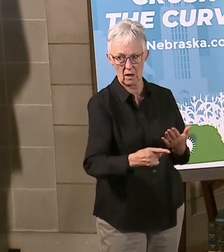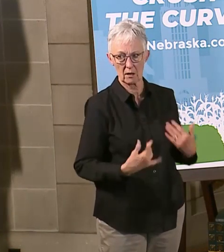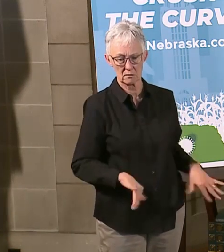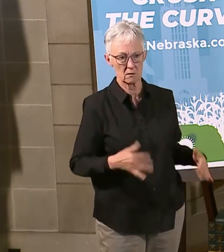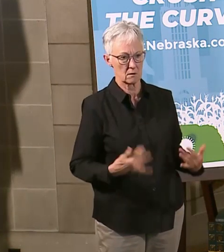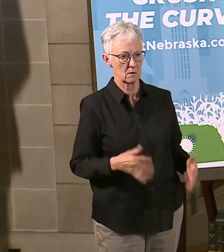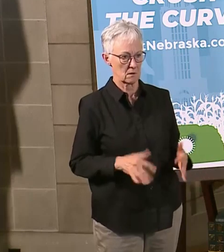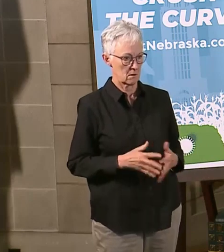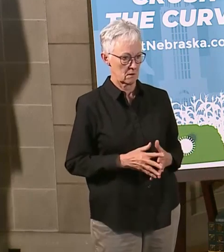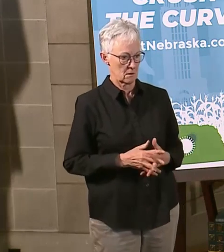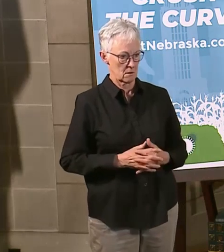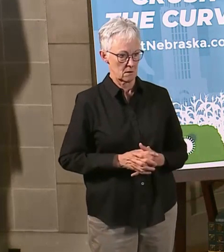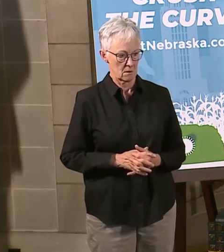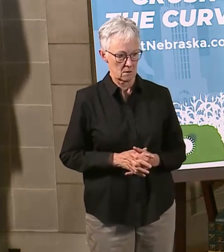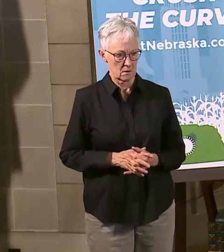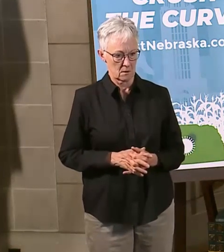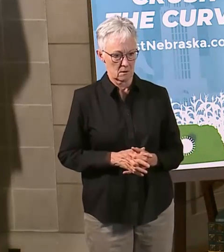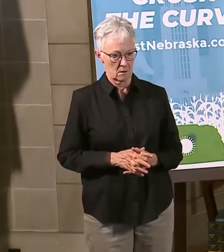Great, thank you, John.